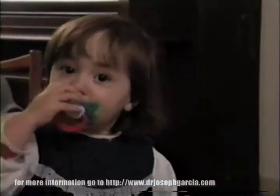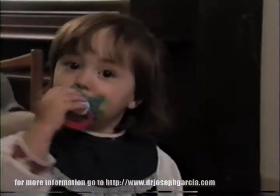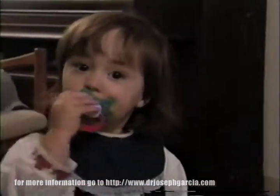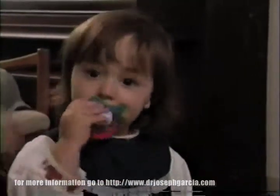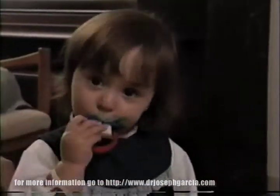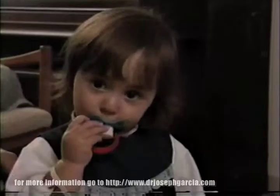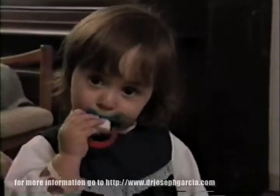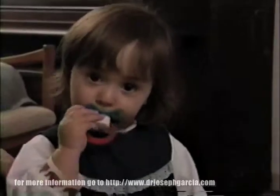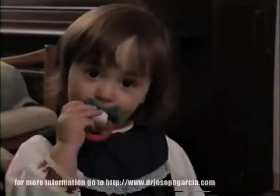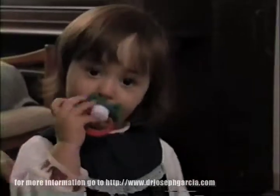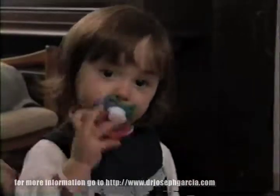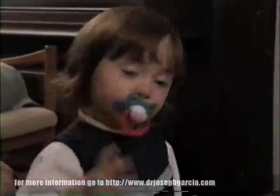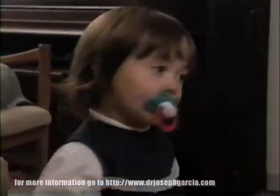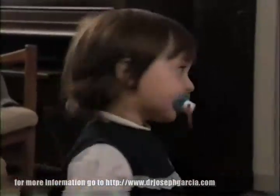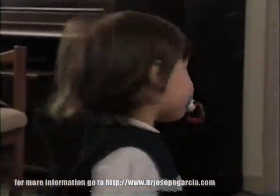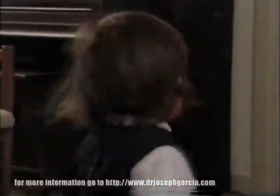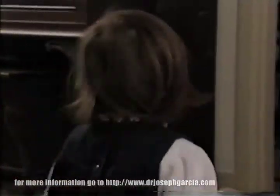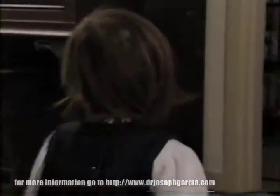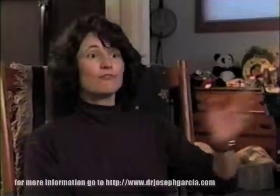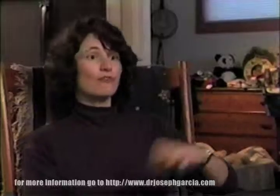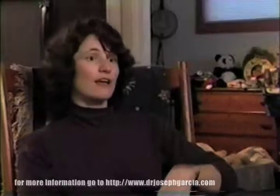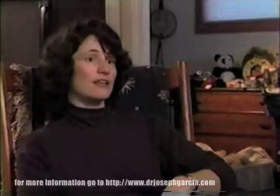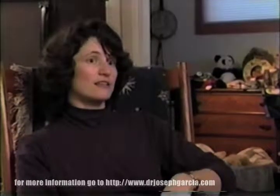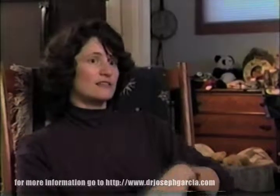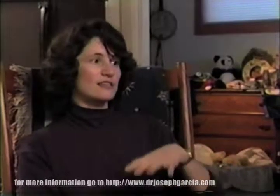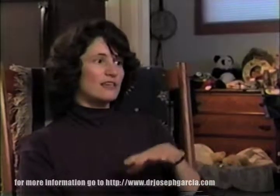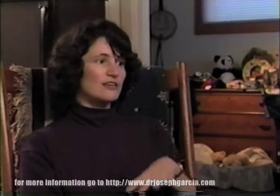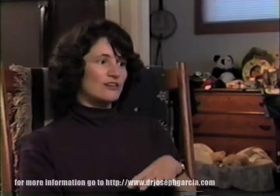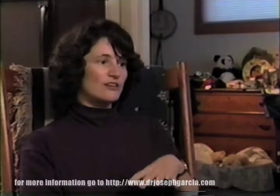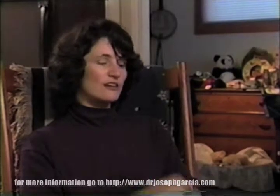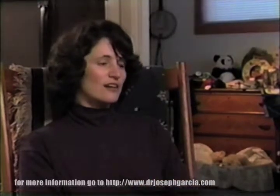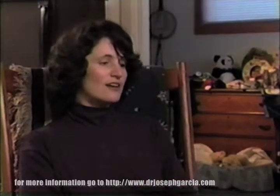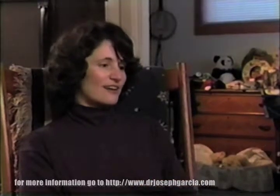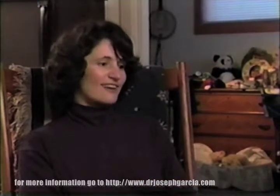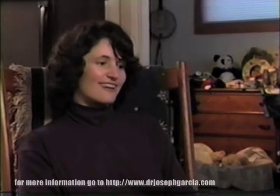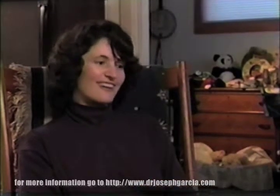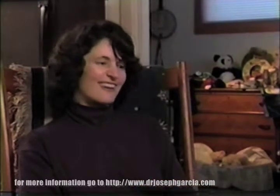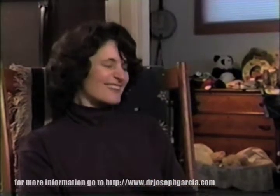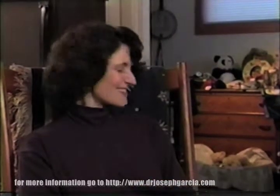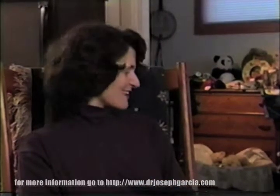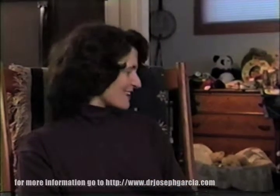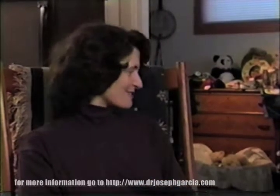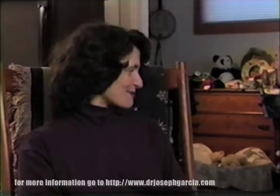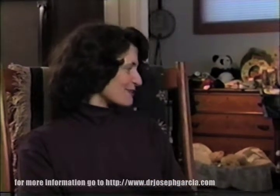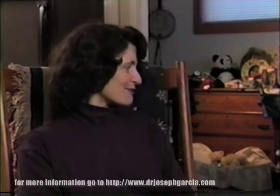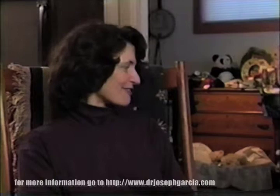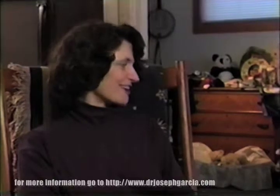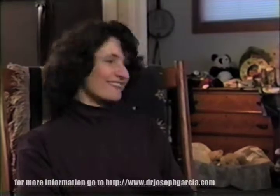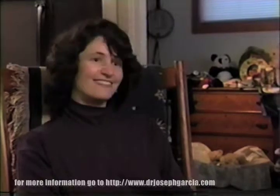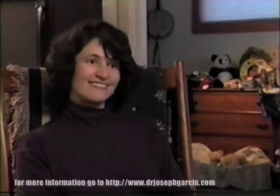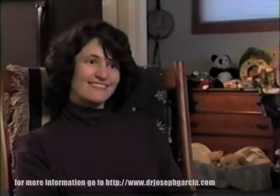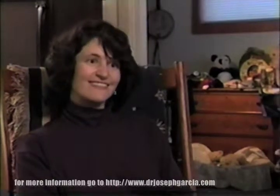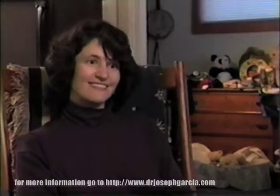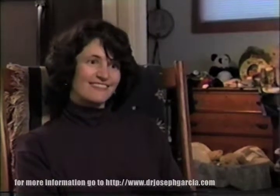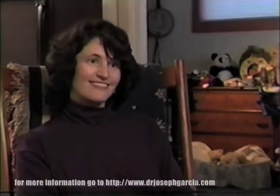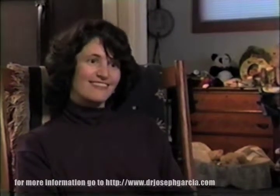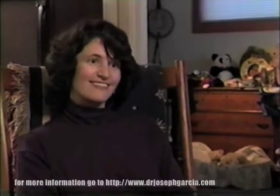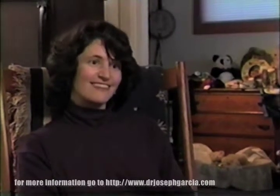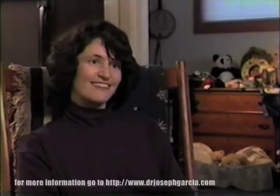enlivened our interactions outside with friends, here. It's been really fun.